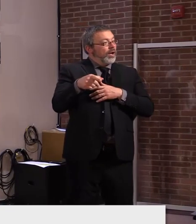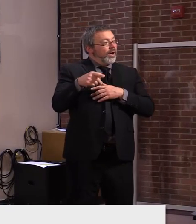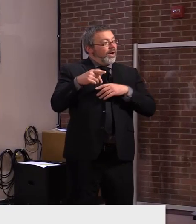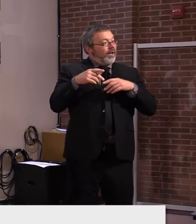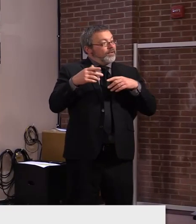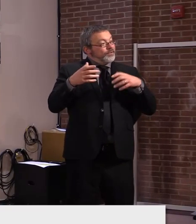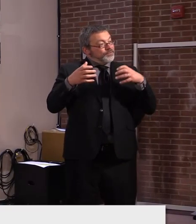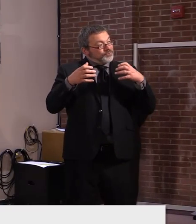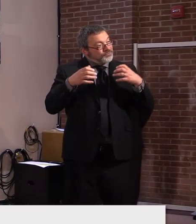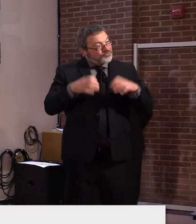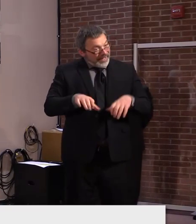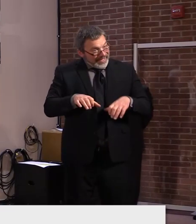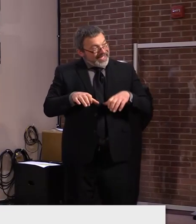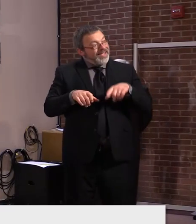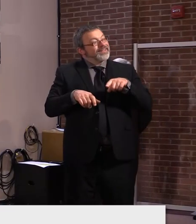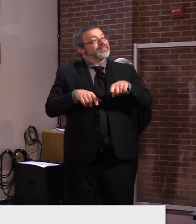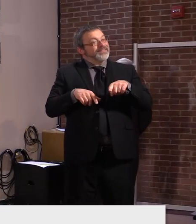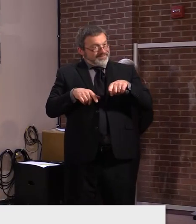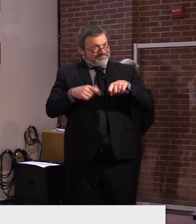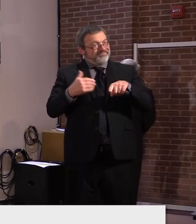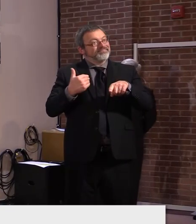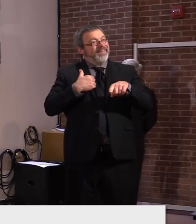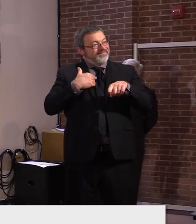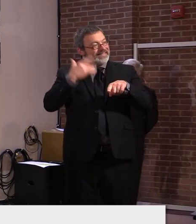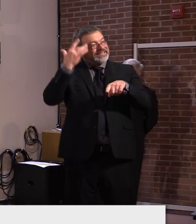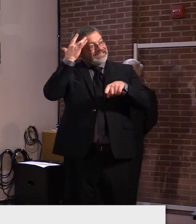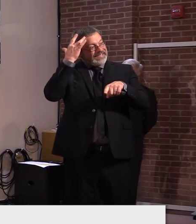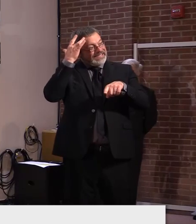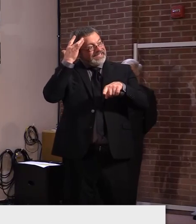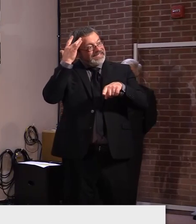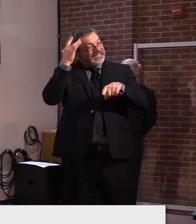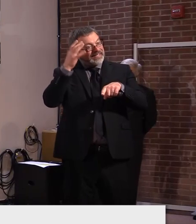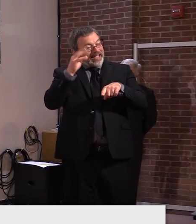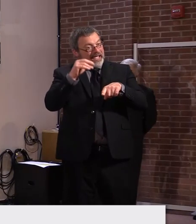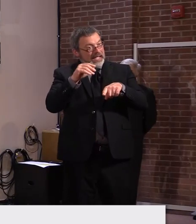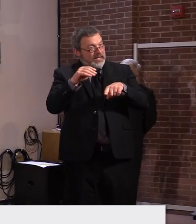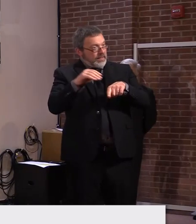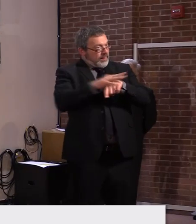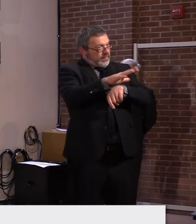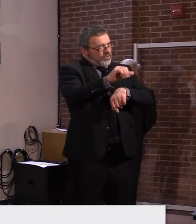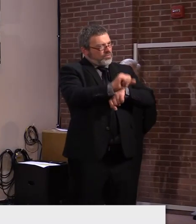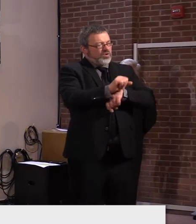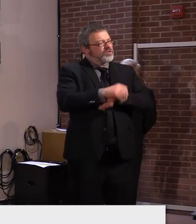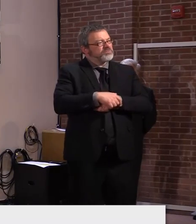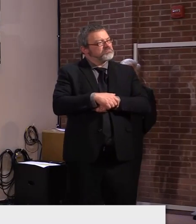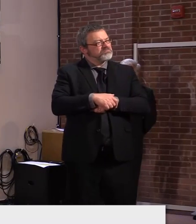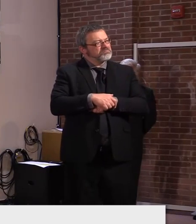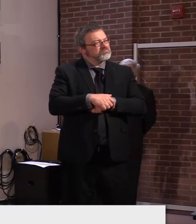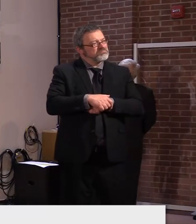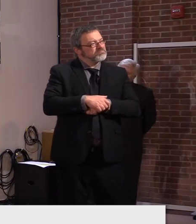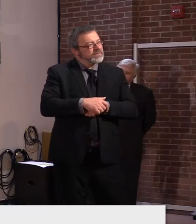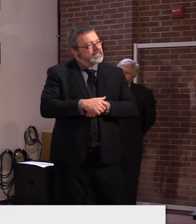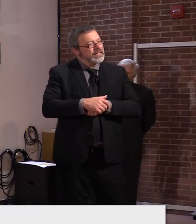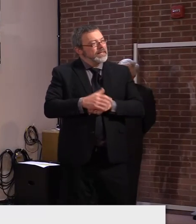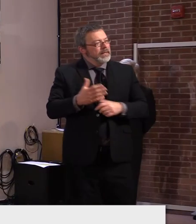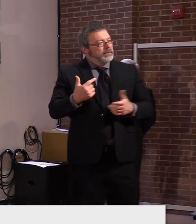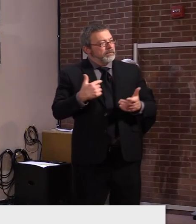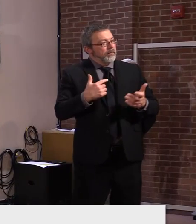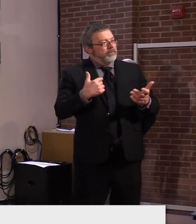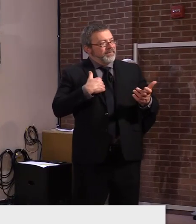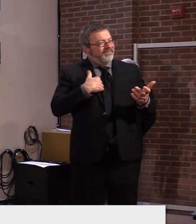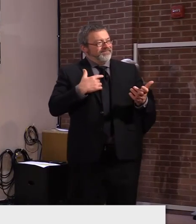know, for right now, we're implementing it in schools. But I agree with the governor. I think that's where we're